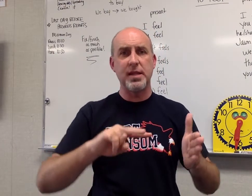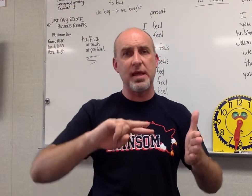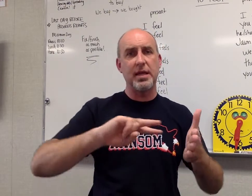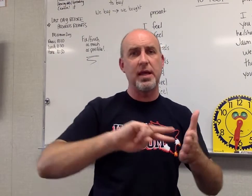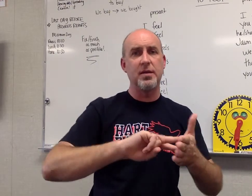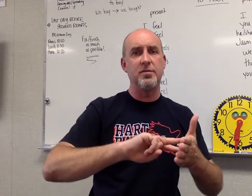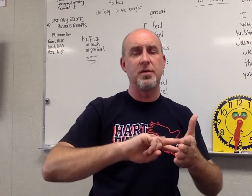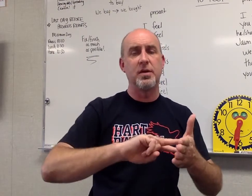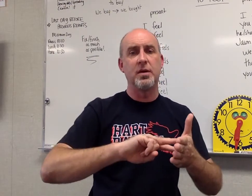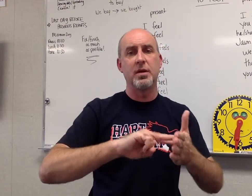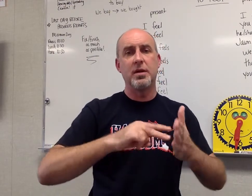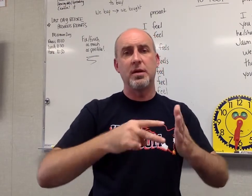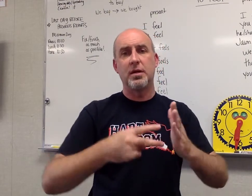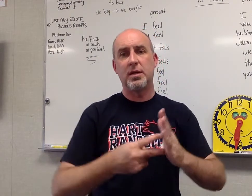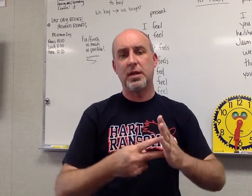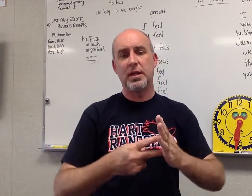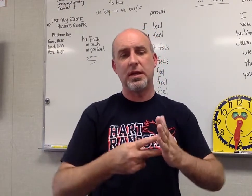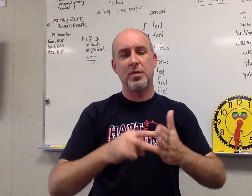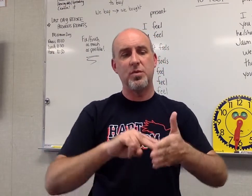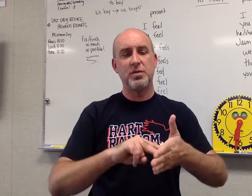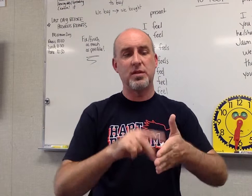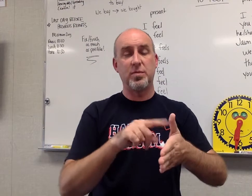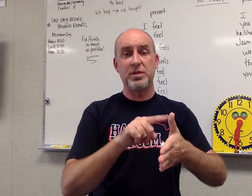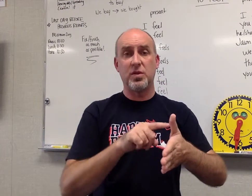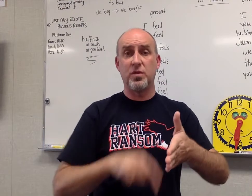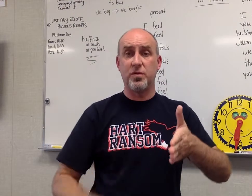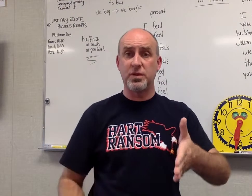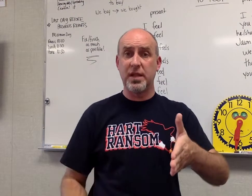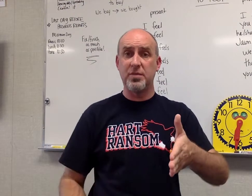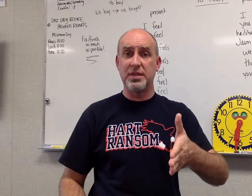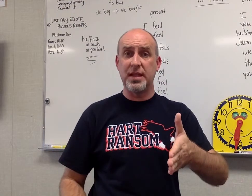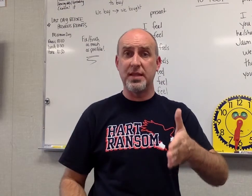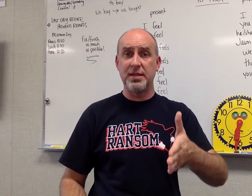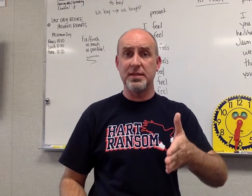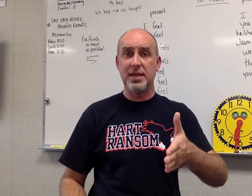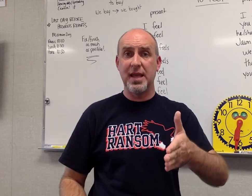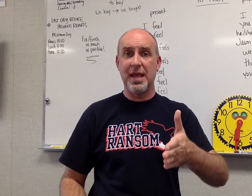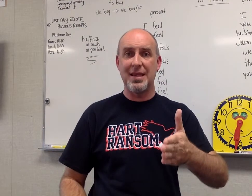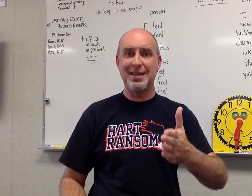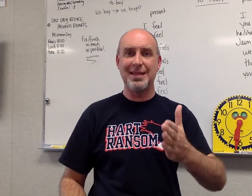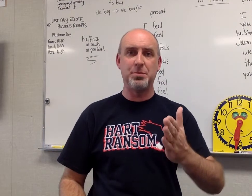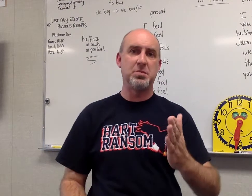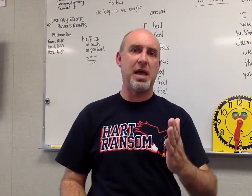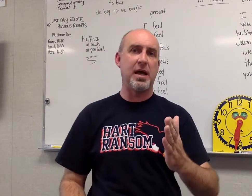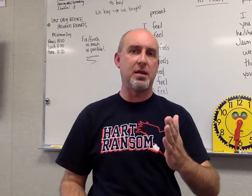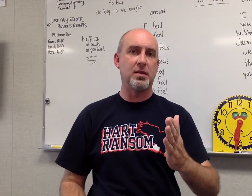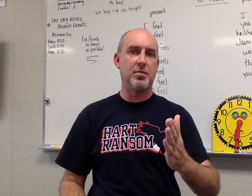that. It kind of moves a little bit. So the first time is like this, and then it tips back a little bit.